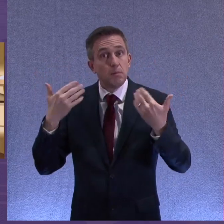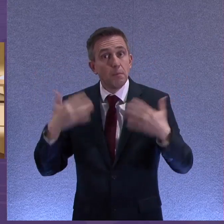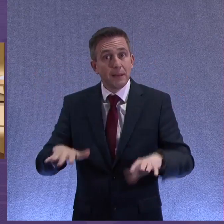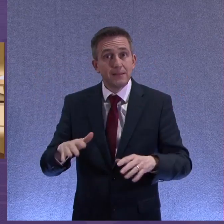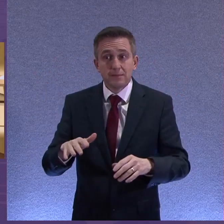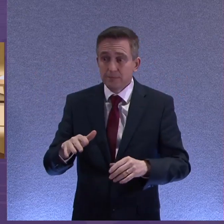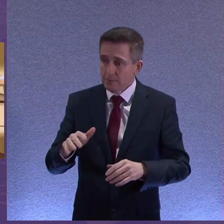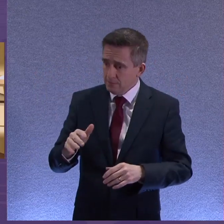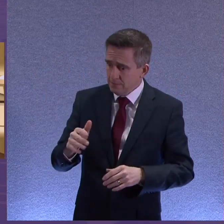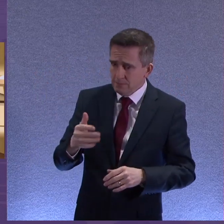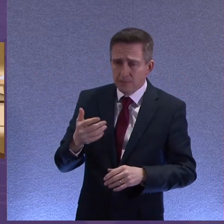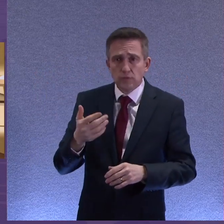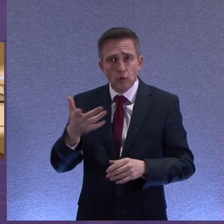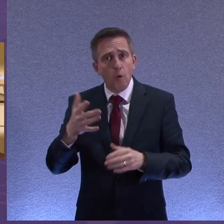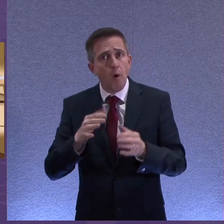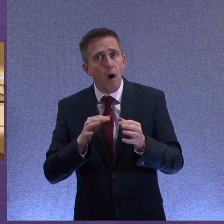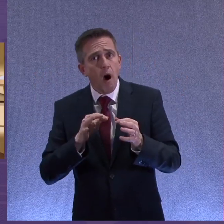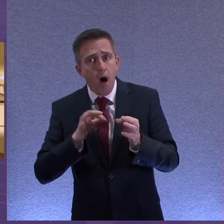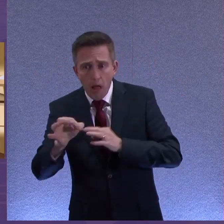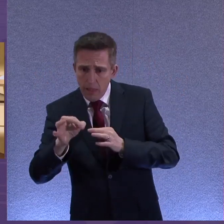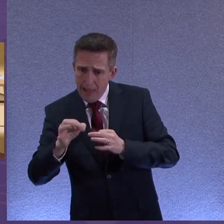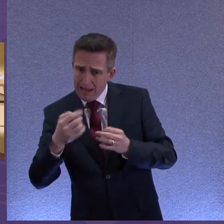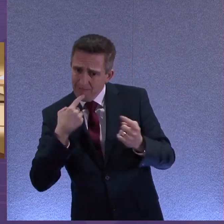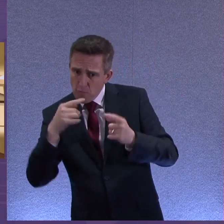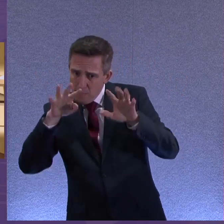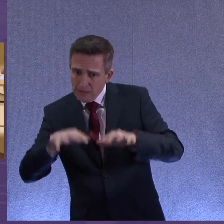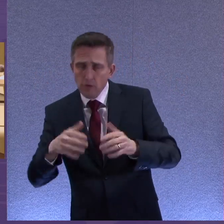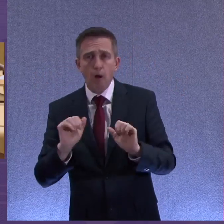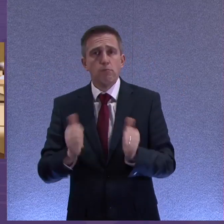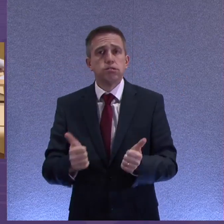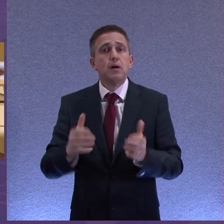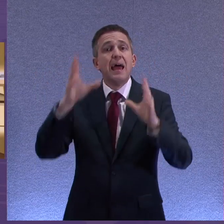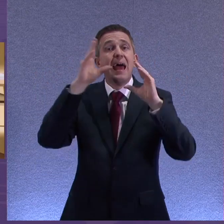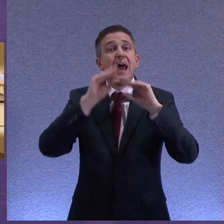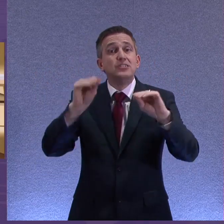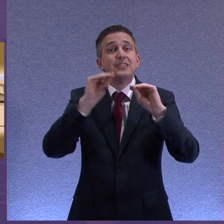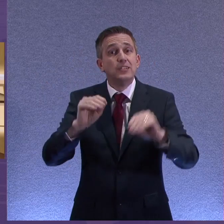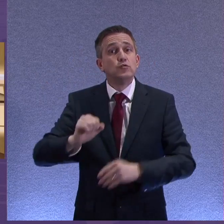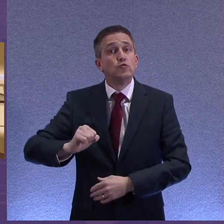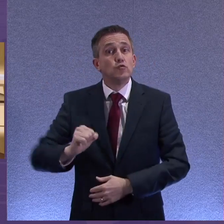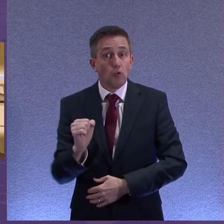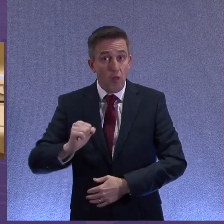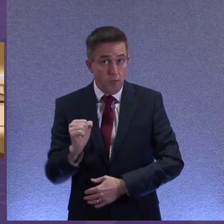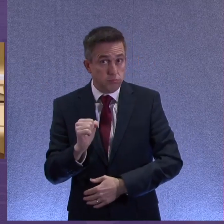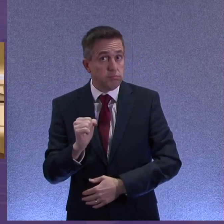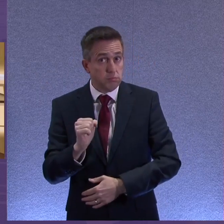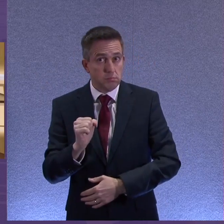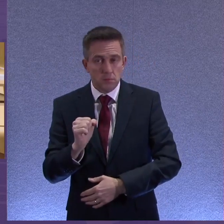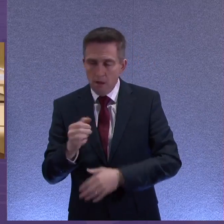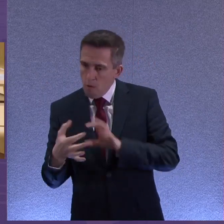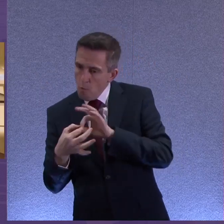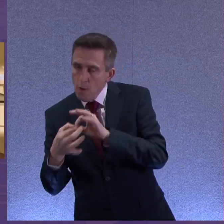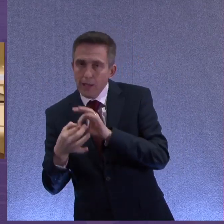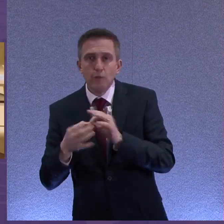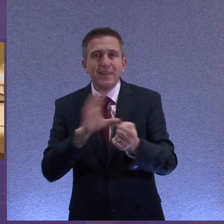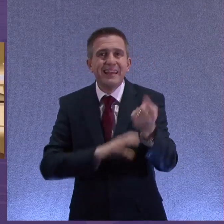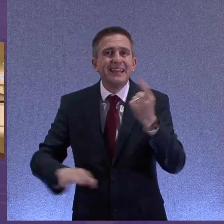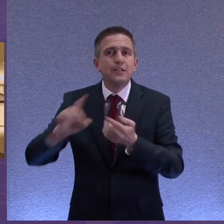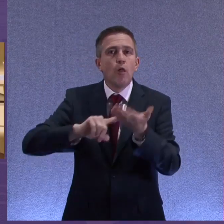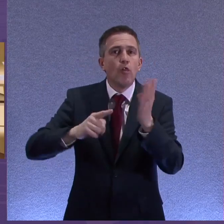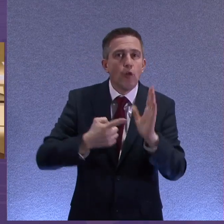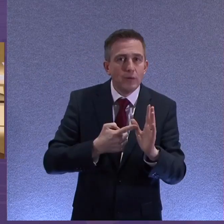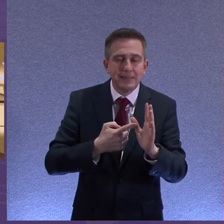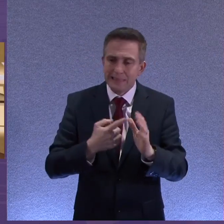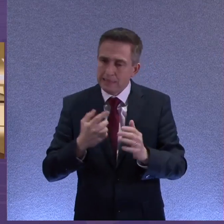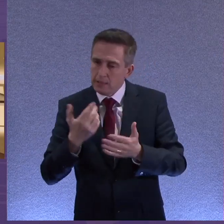there's a lot of really good work that's been undertaken. Education Scotland are actively working with individual local authorities and schools to support that